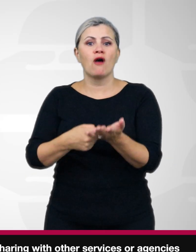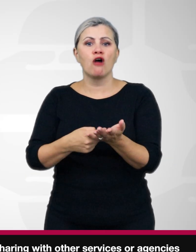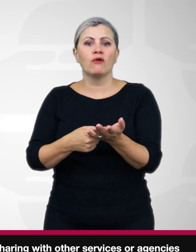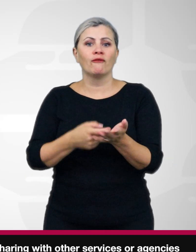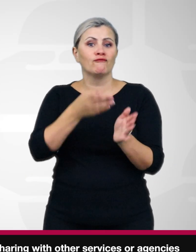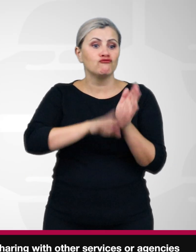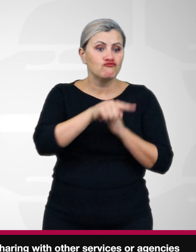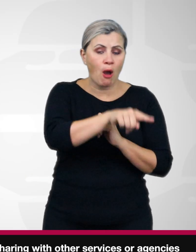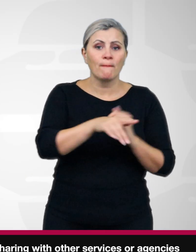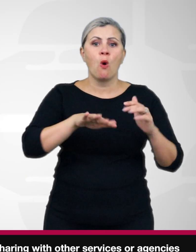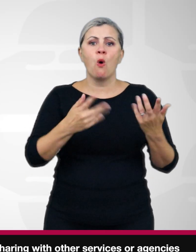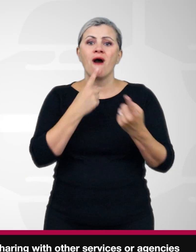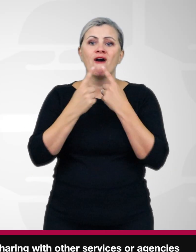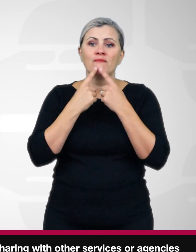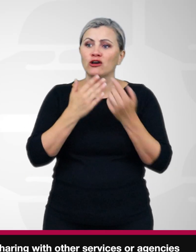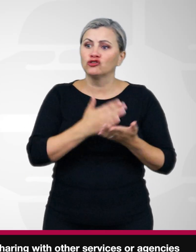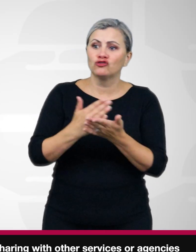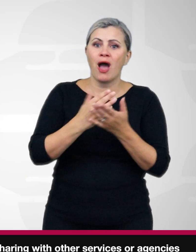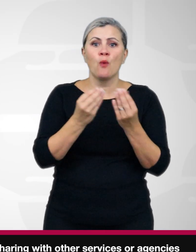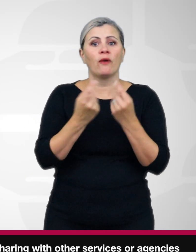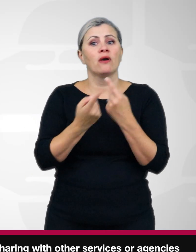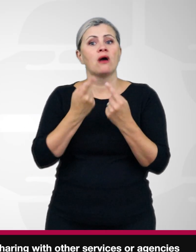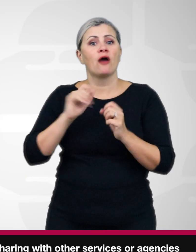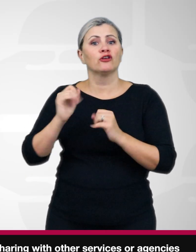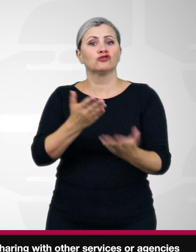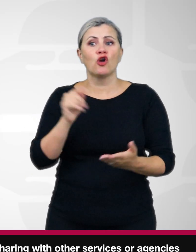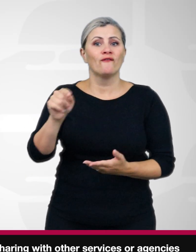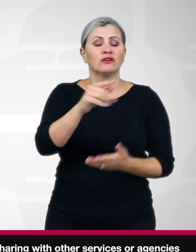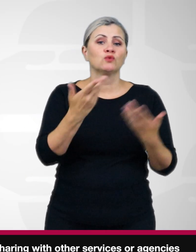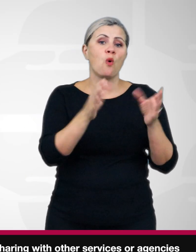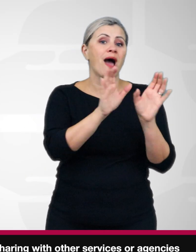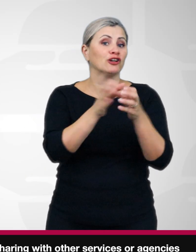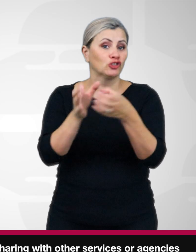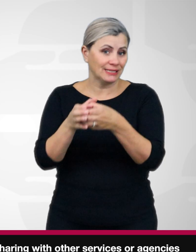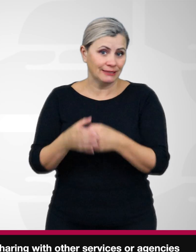referrals from or information sharing with other services or agencies,